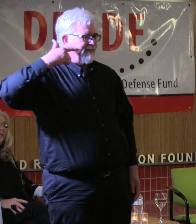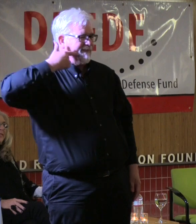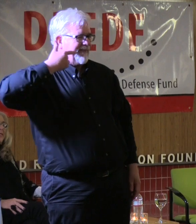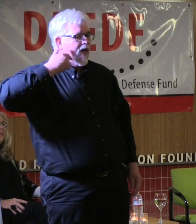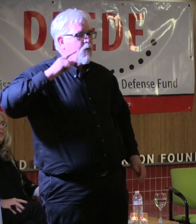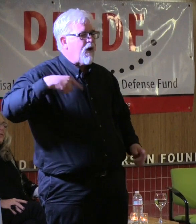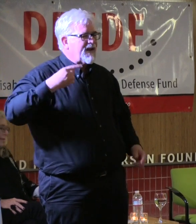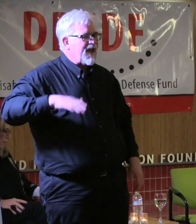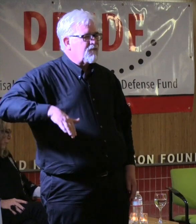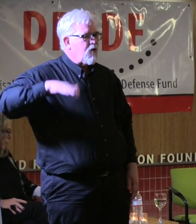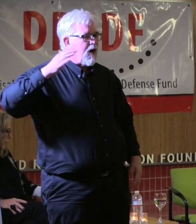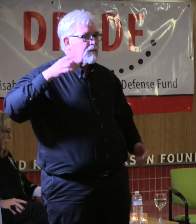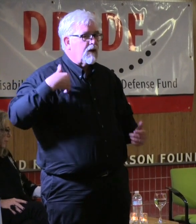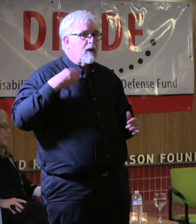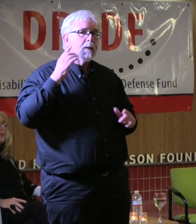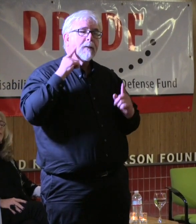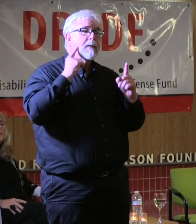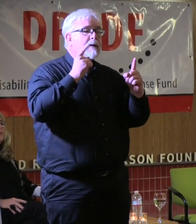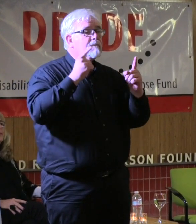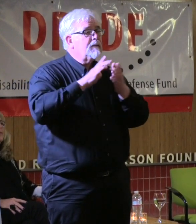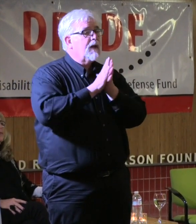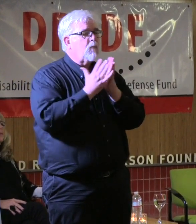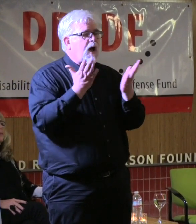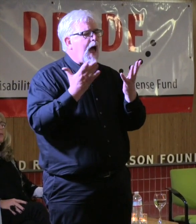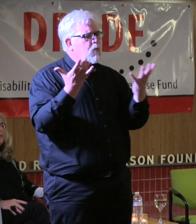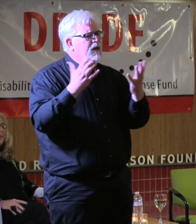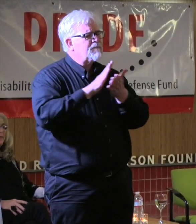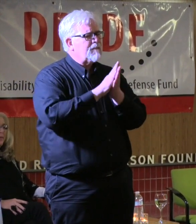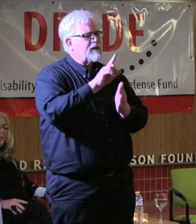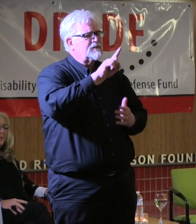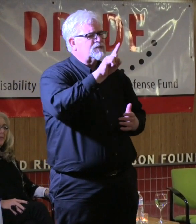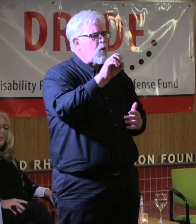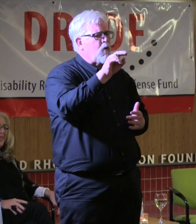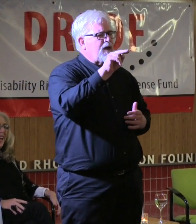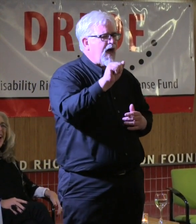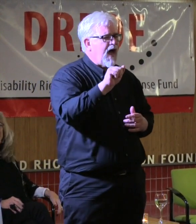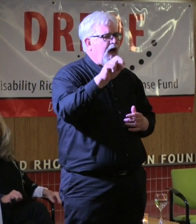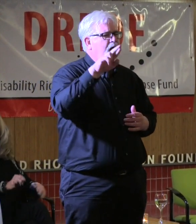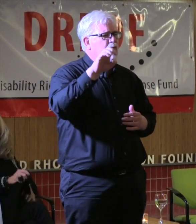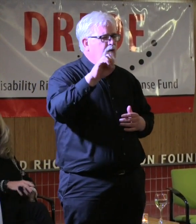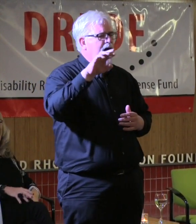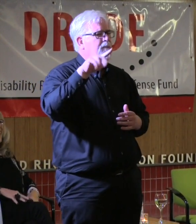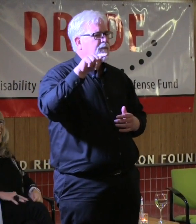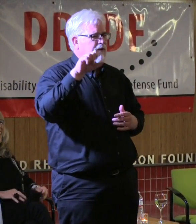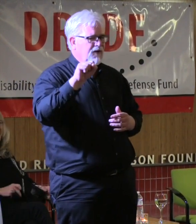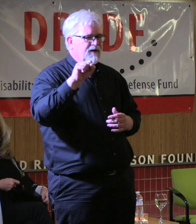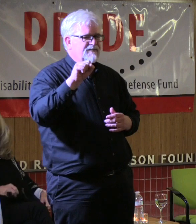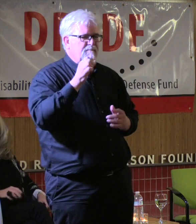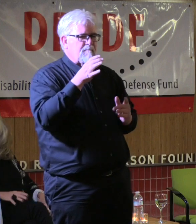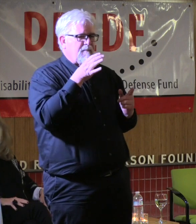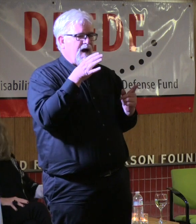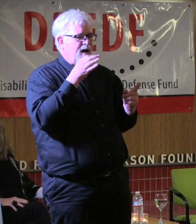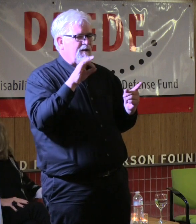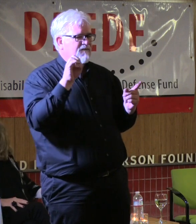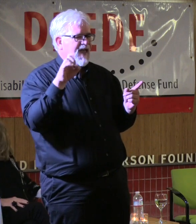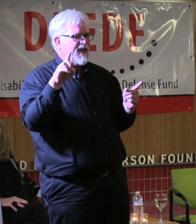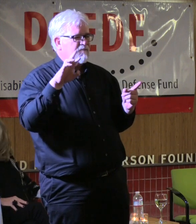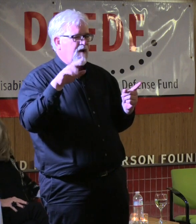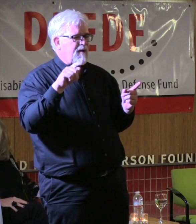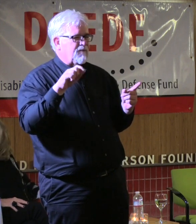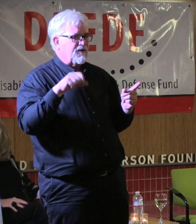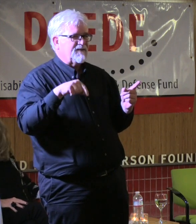what do I want to be? I want to be Zona Roberts when I grow up.